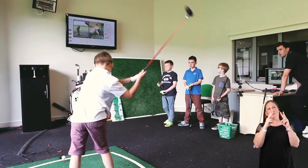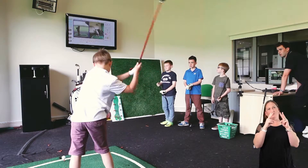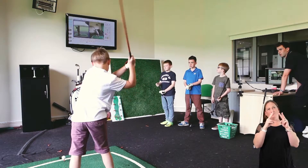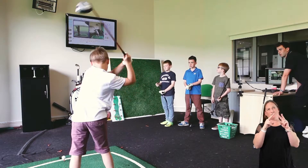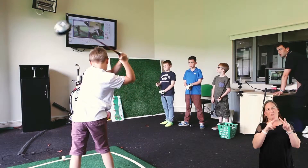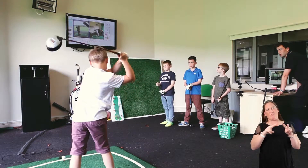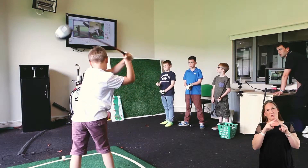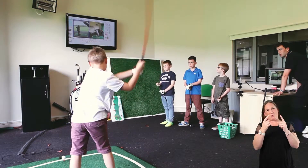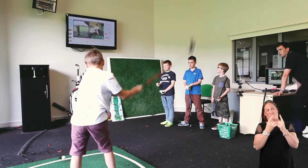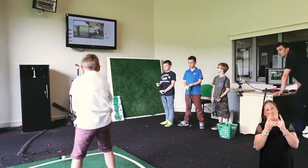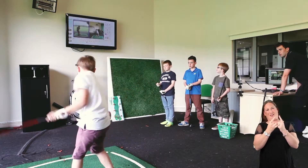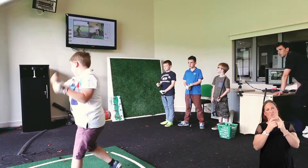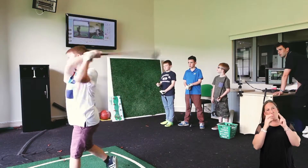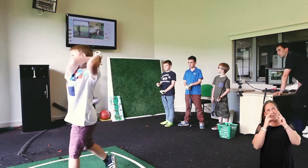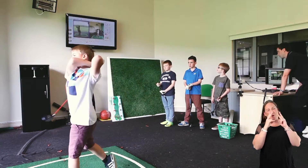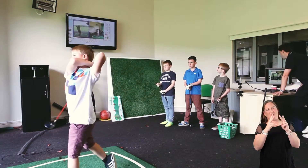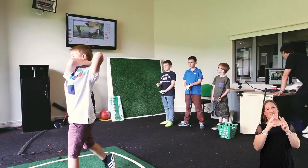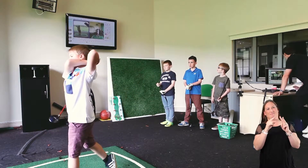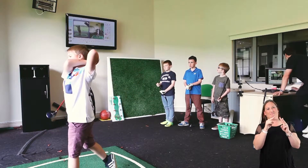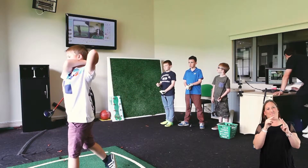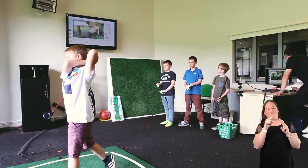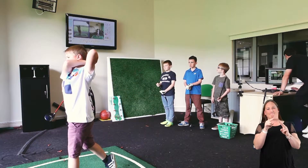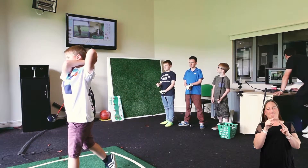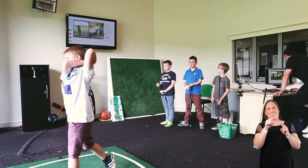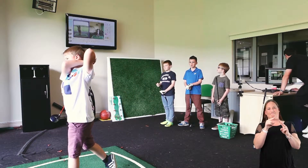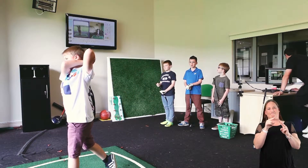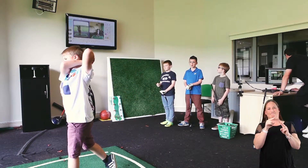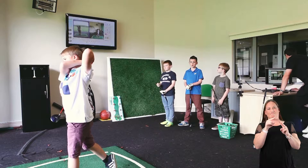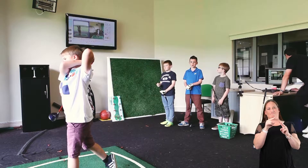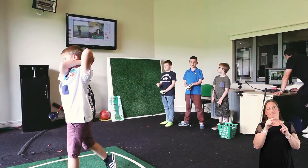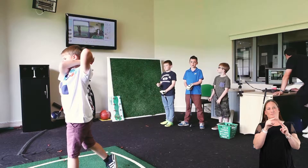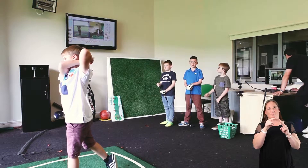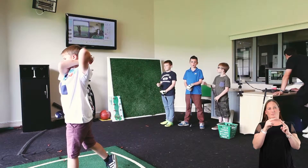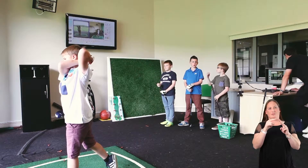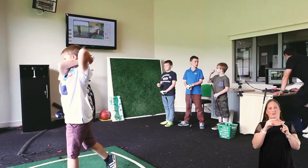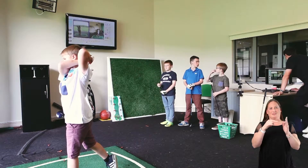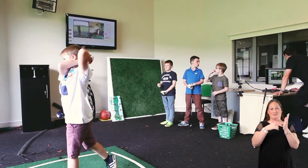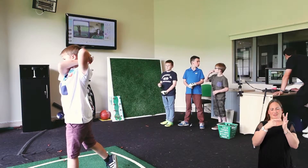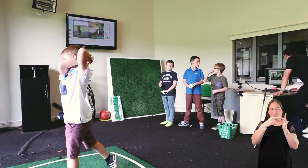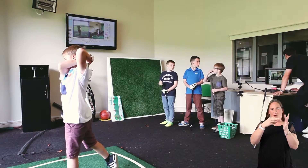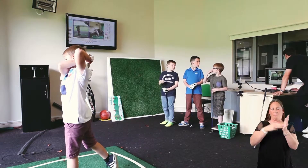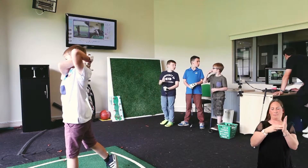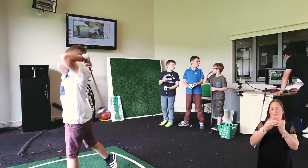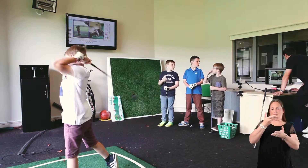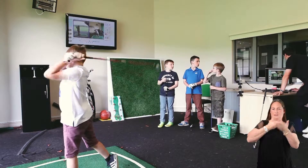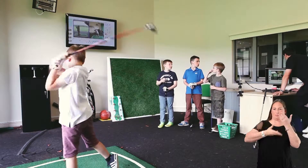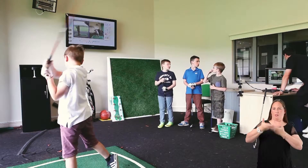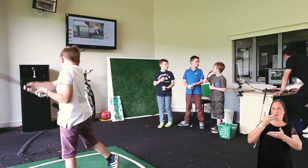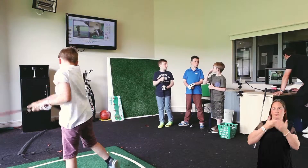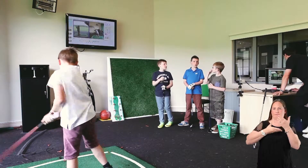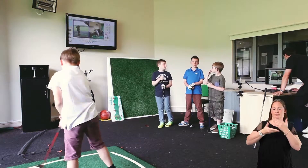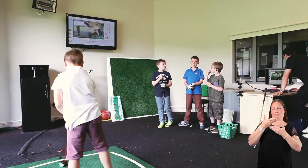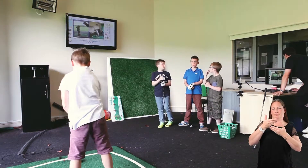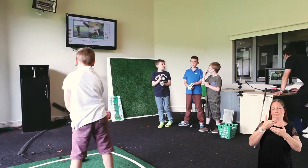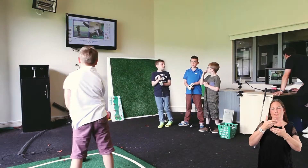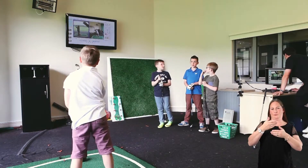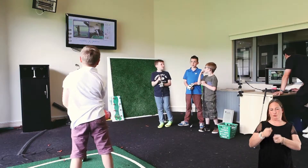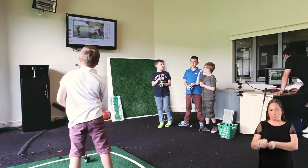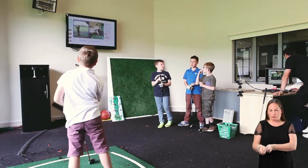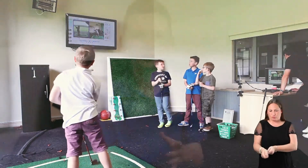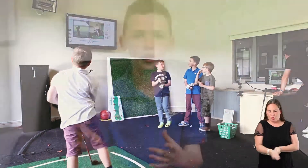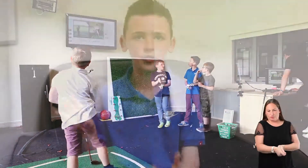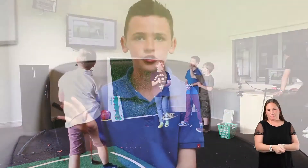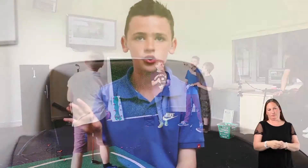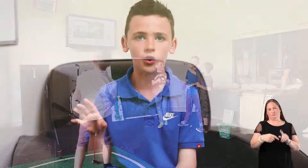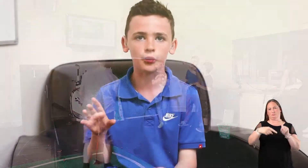thing in the room over there. It was showing you, well, Tim was showing you how you, like,